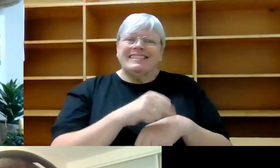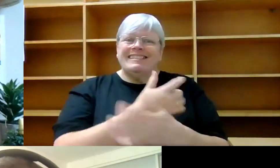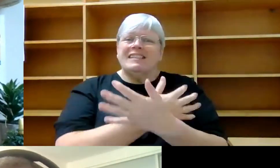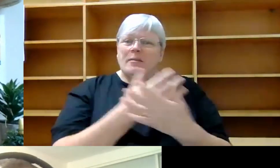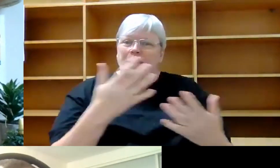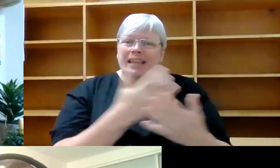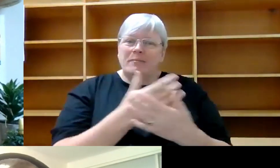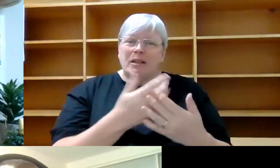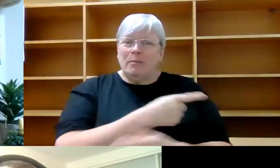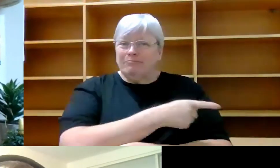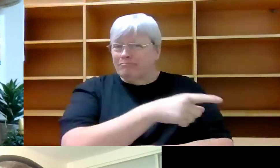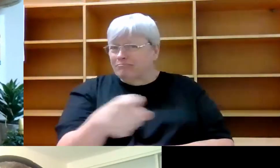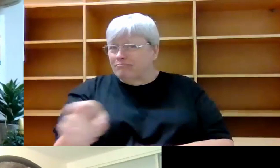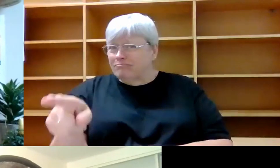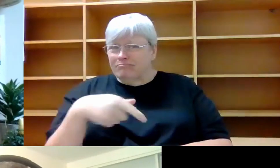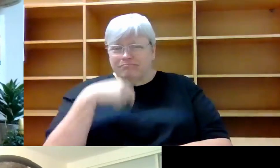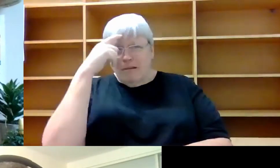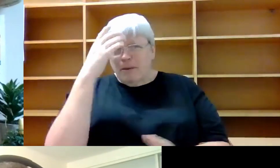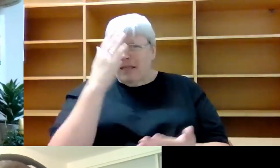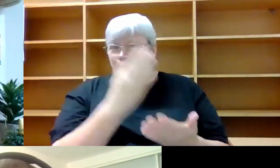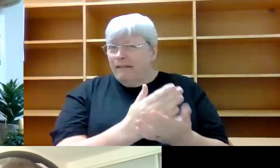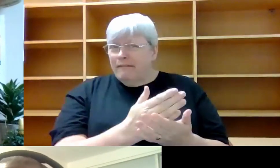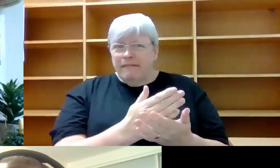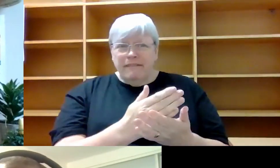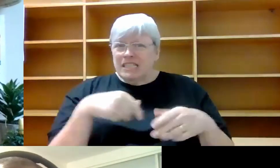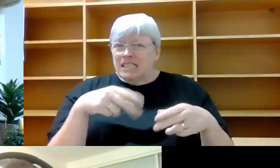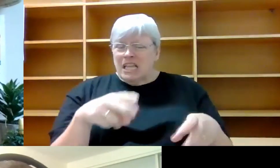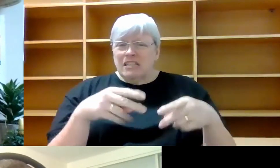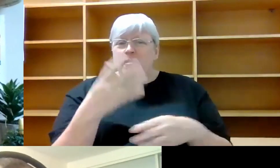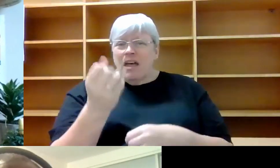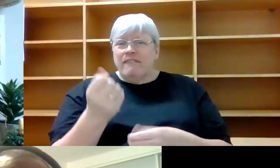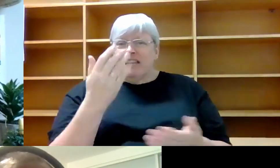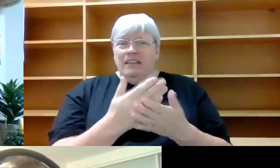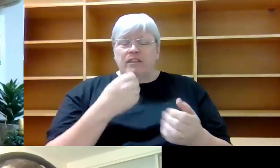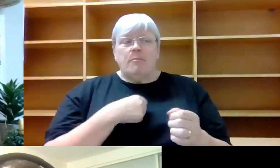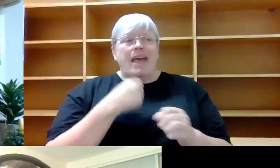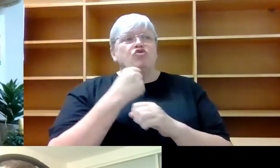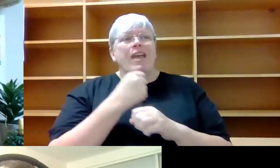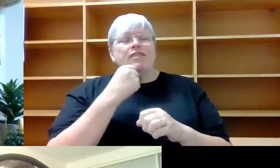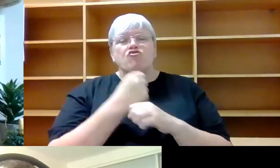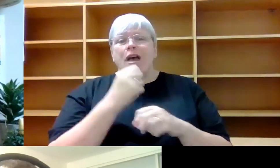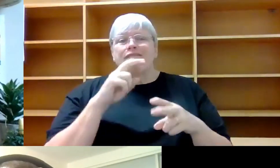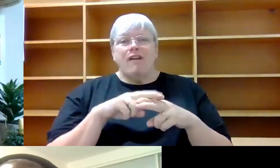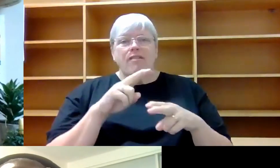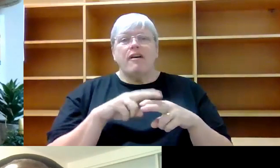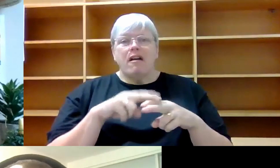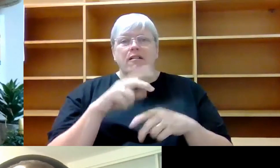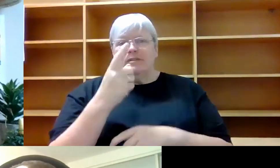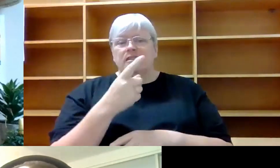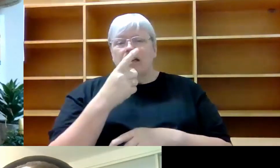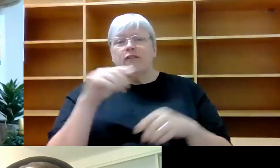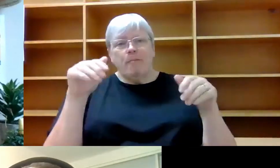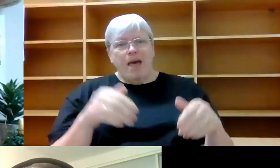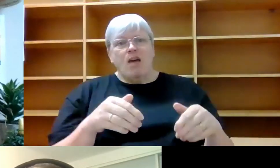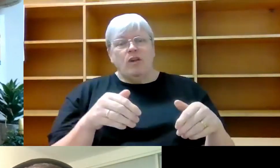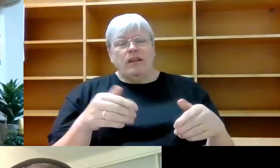out gods. I mean, even my great-grandfather, he was buried in the same way